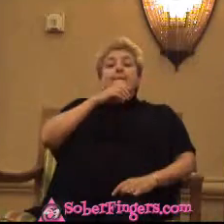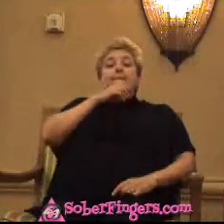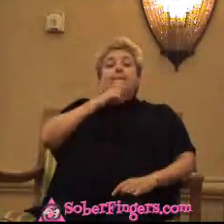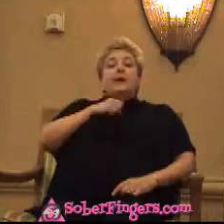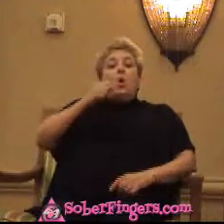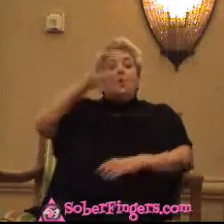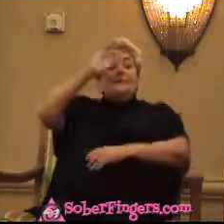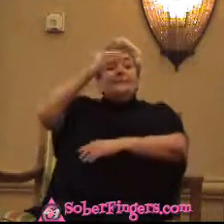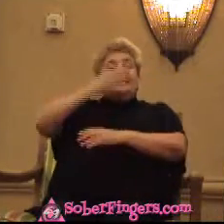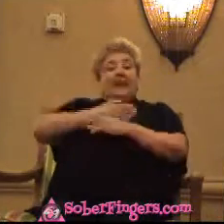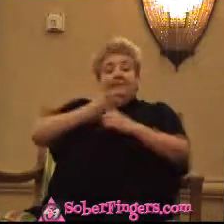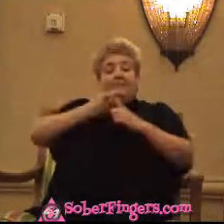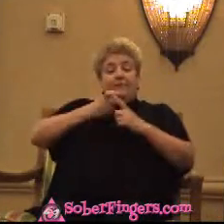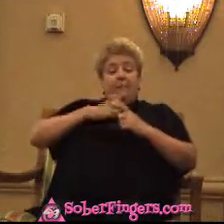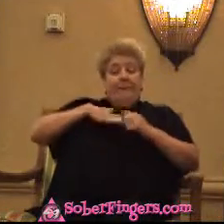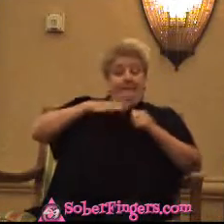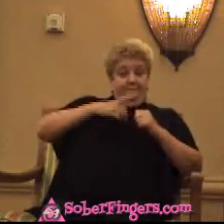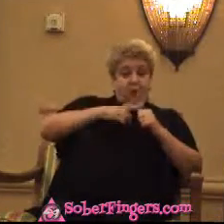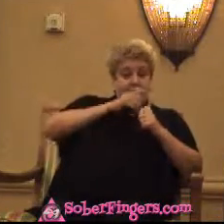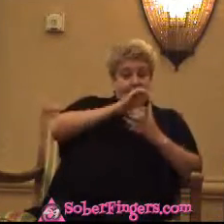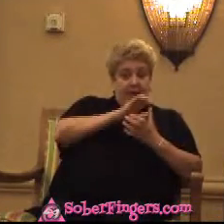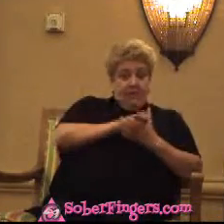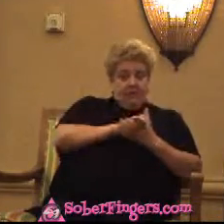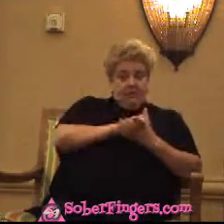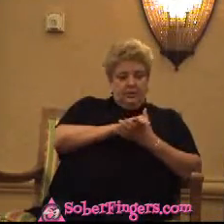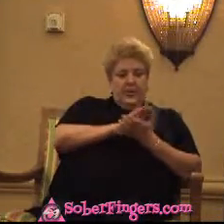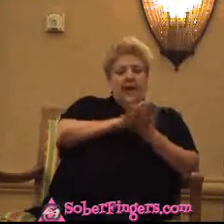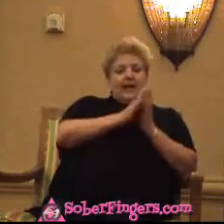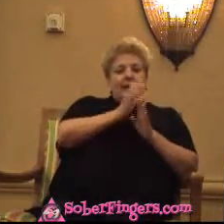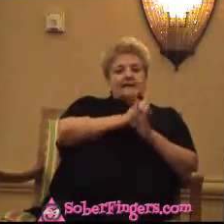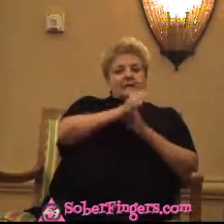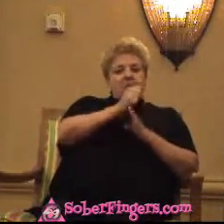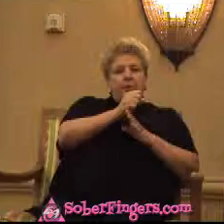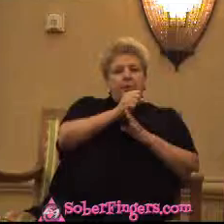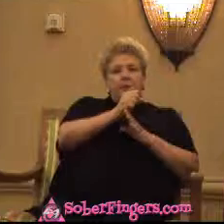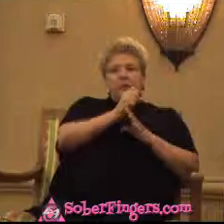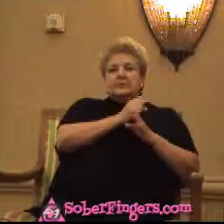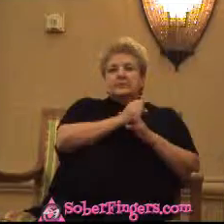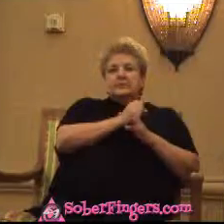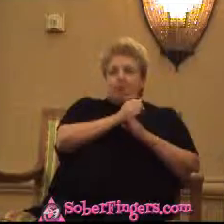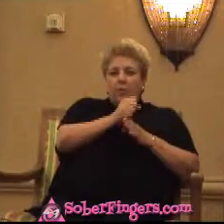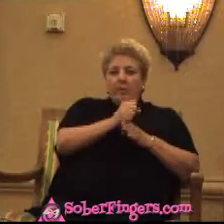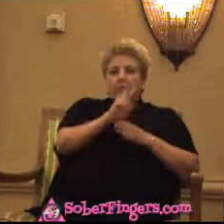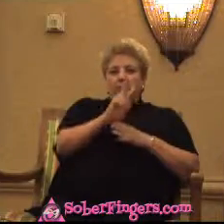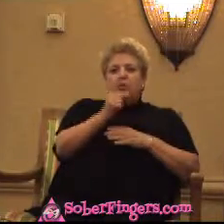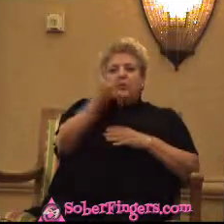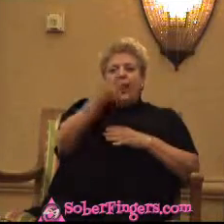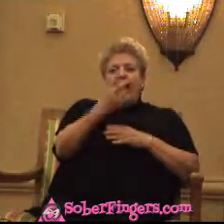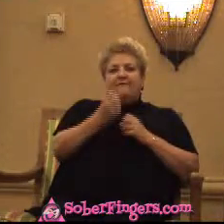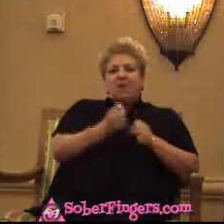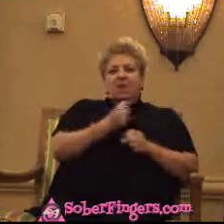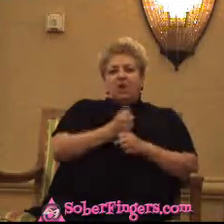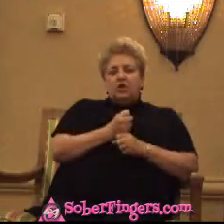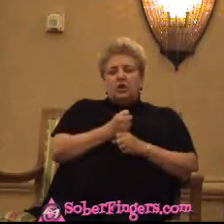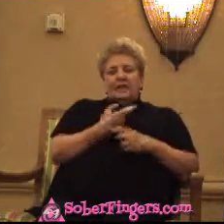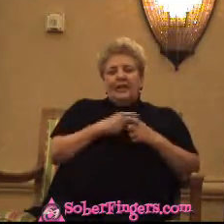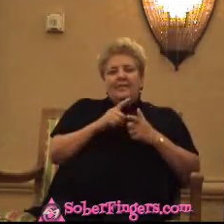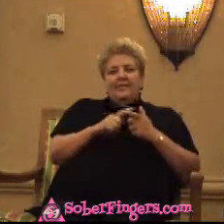from my first marriage got sober, and he was sober about 2.5 years, and I got that call about 3 in the morning one night that no parent ever wants to